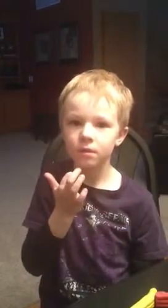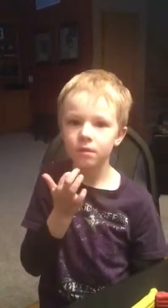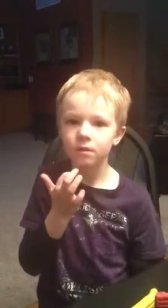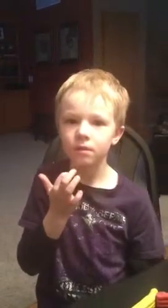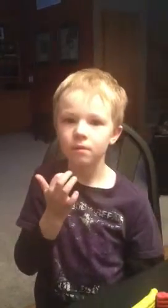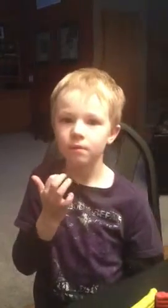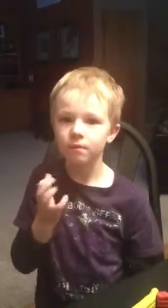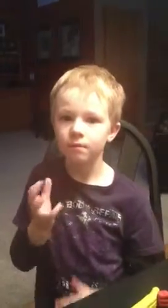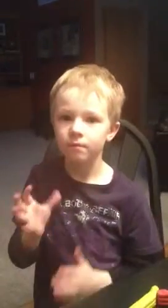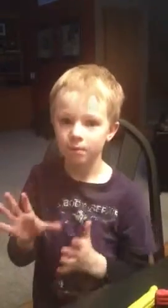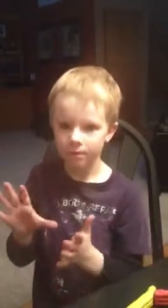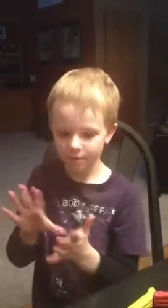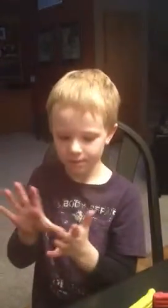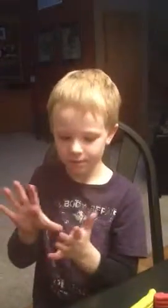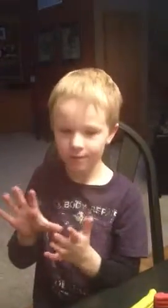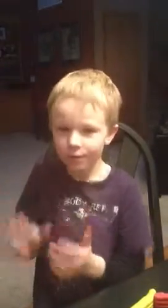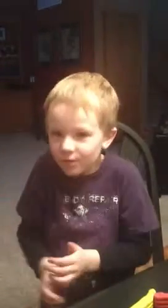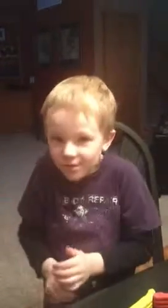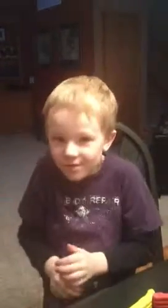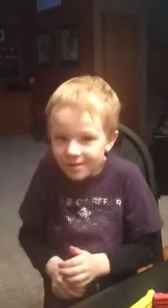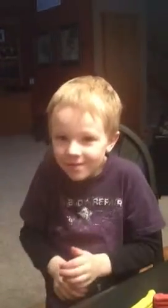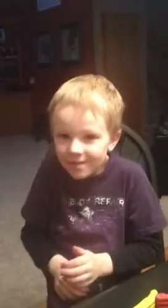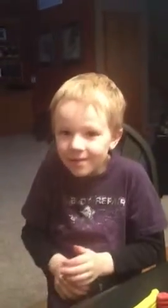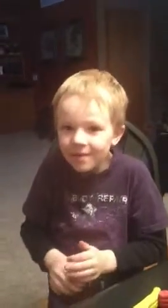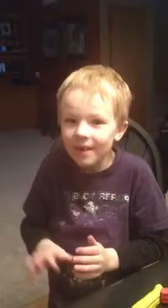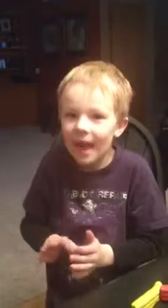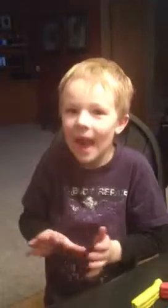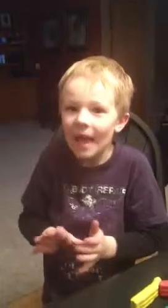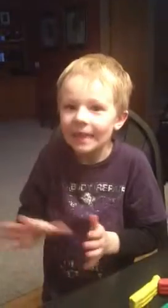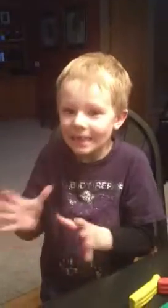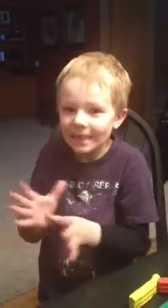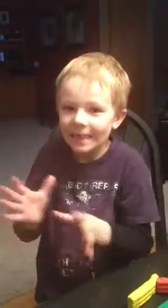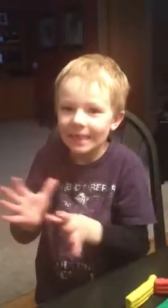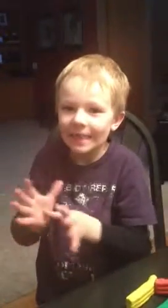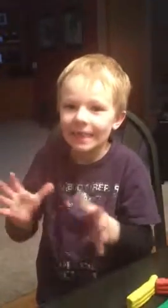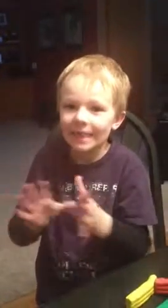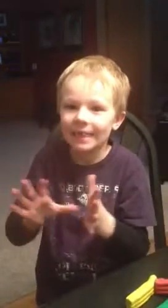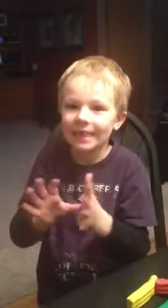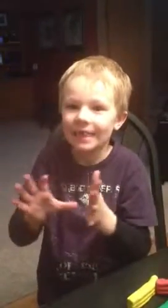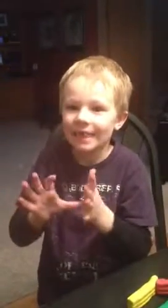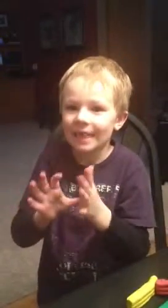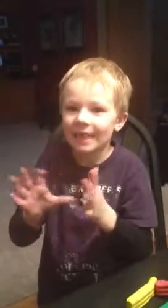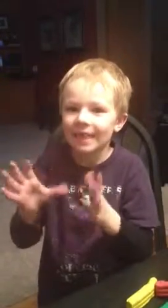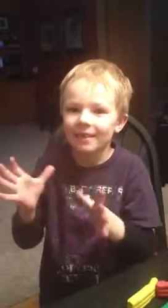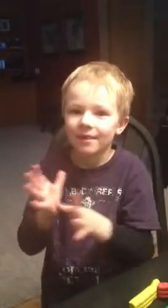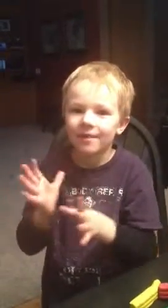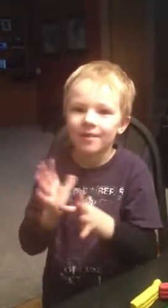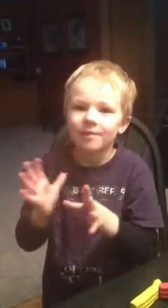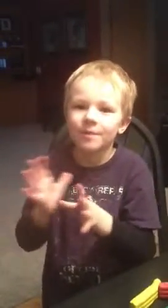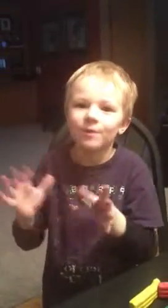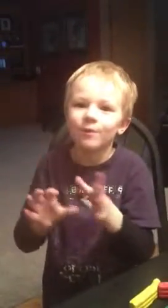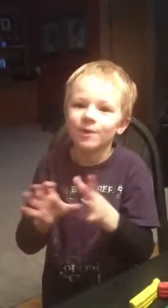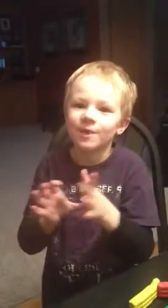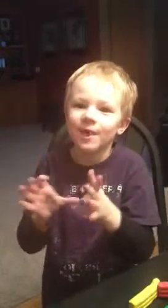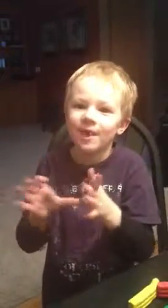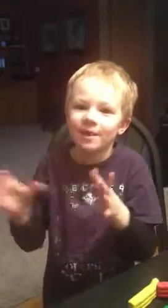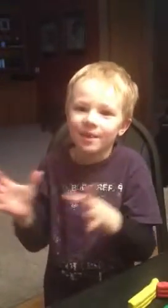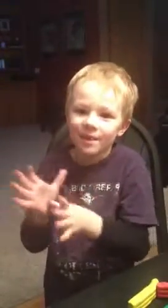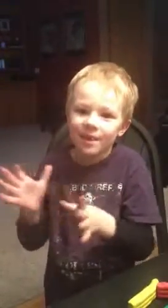Do you know other colors? No. Oh, okay. God. Really? He's holding his hand. That's how